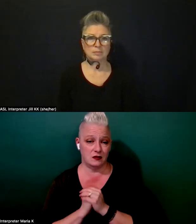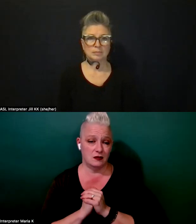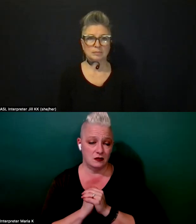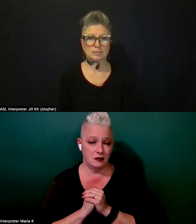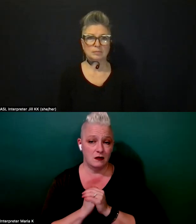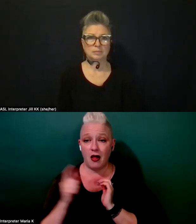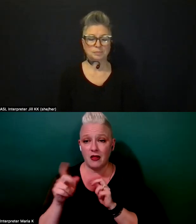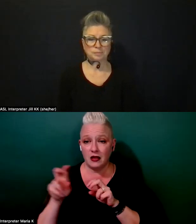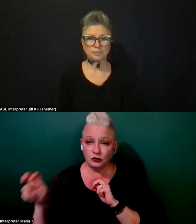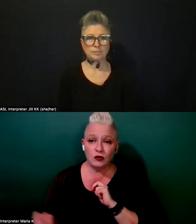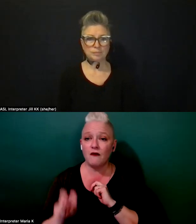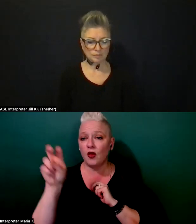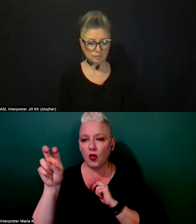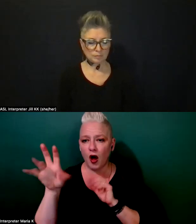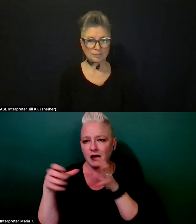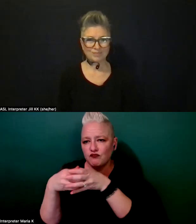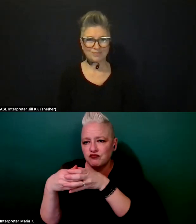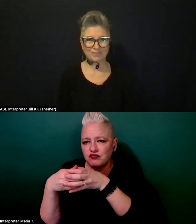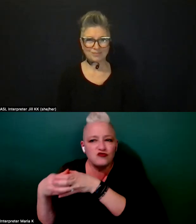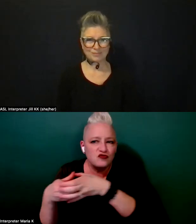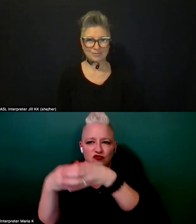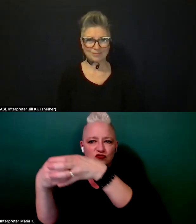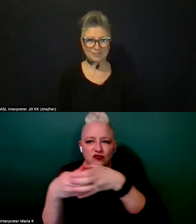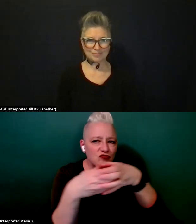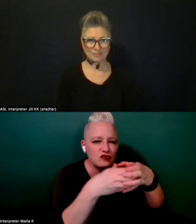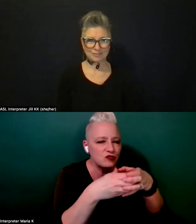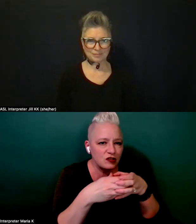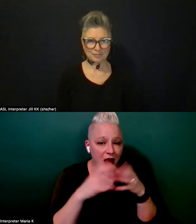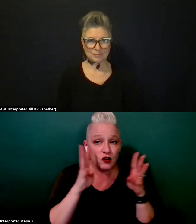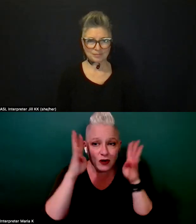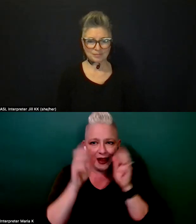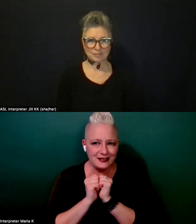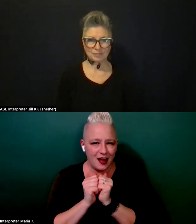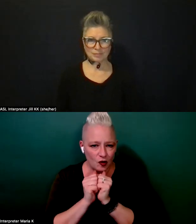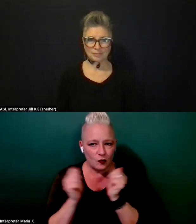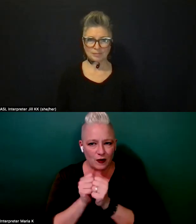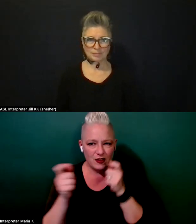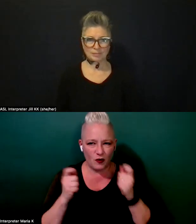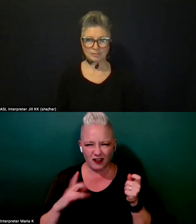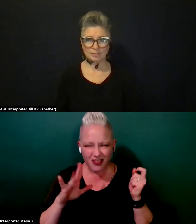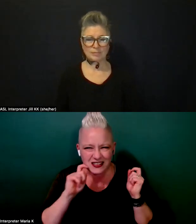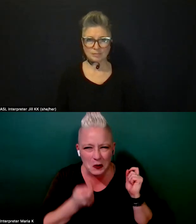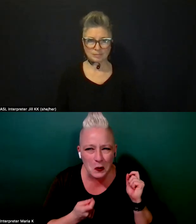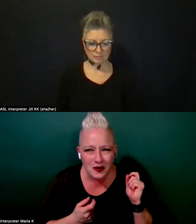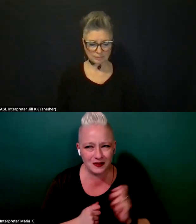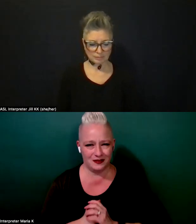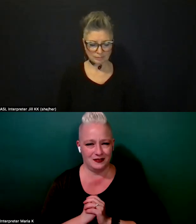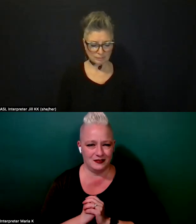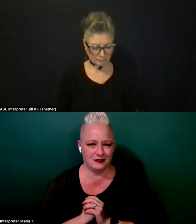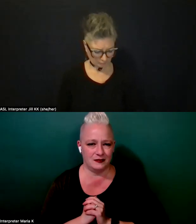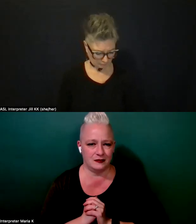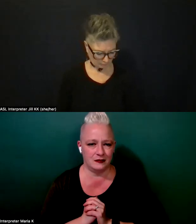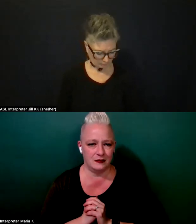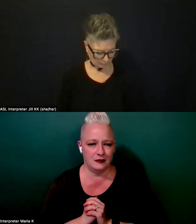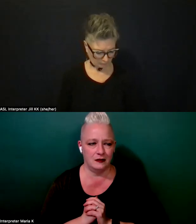kind of travel around in like a little pod, and like create together, which I think is like really cool. I think there's so